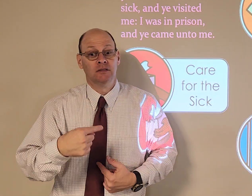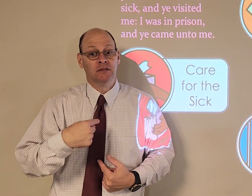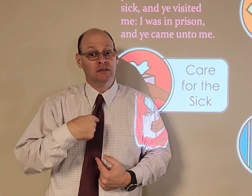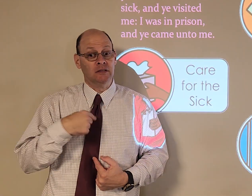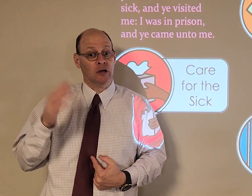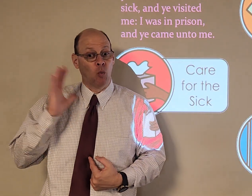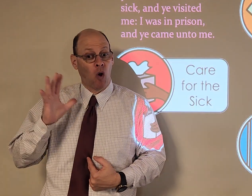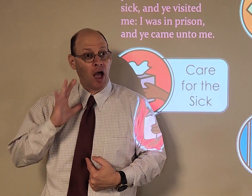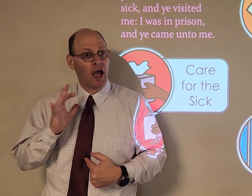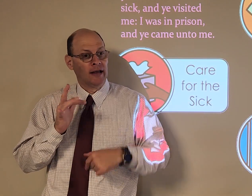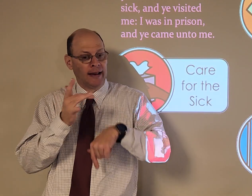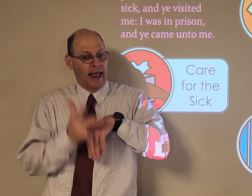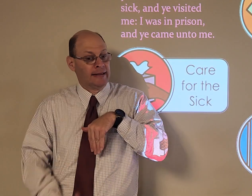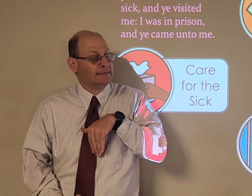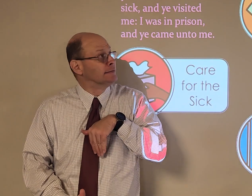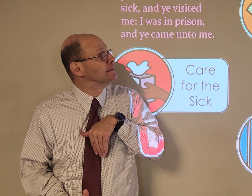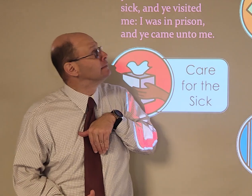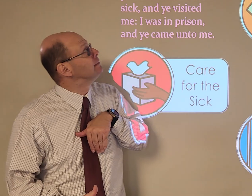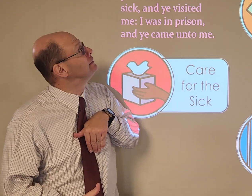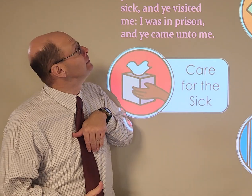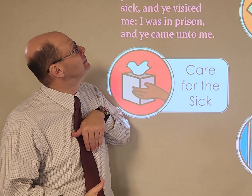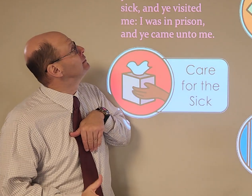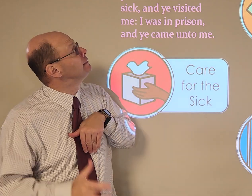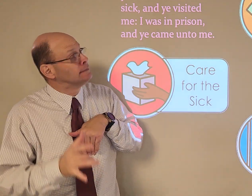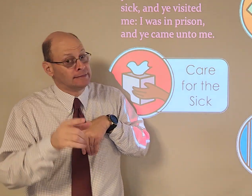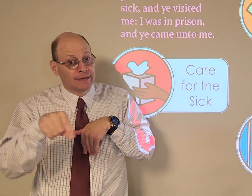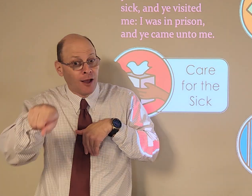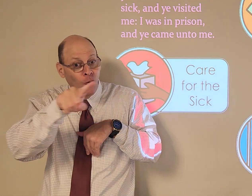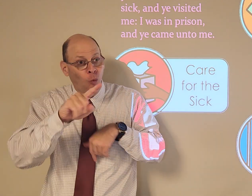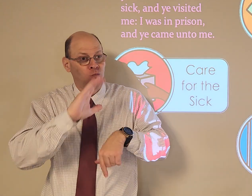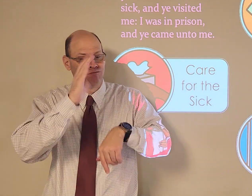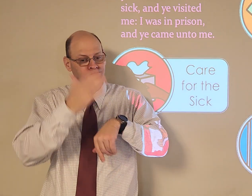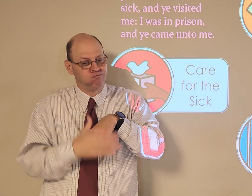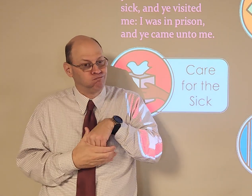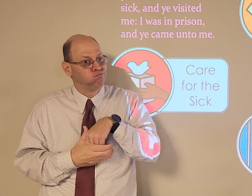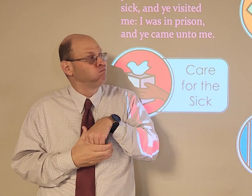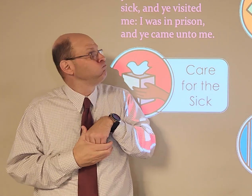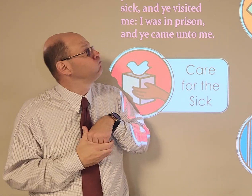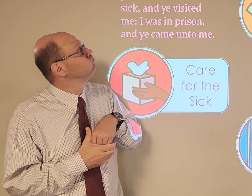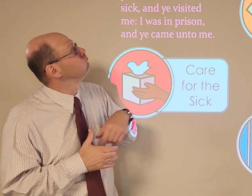verse 36, it continues, naked, and he clothed me.